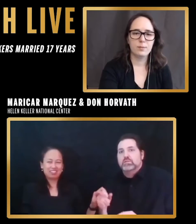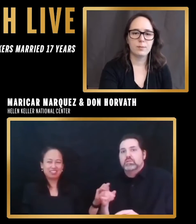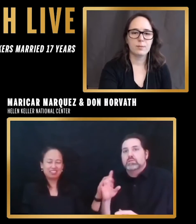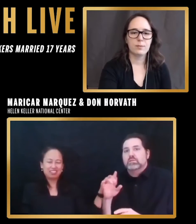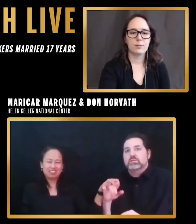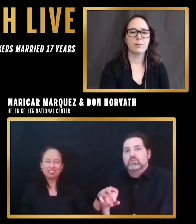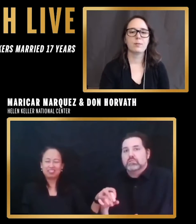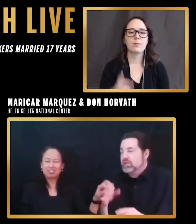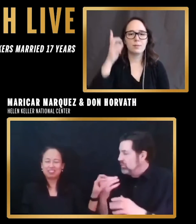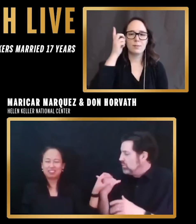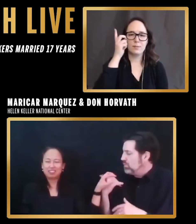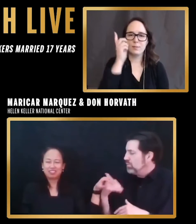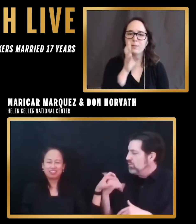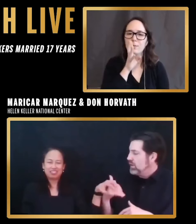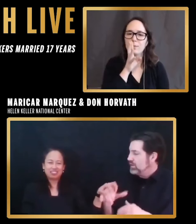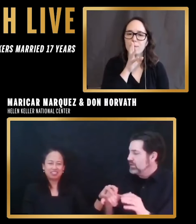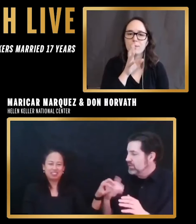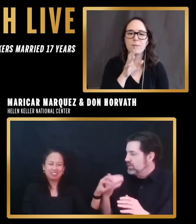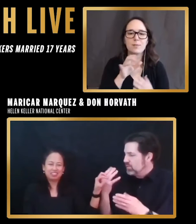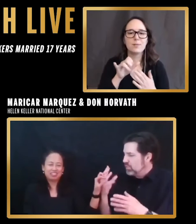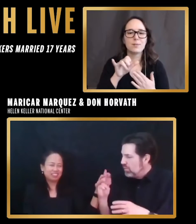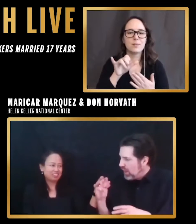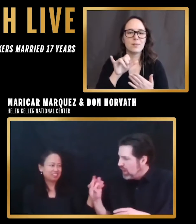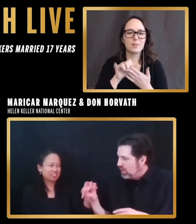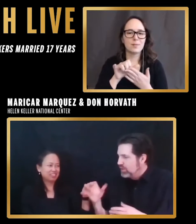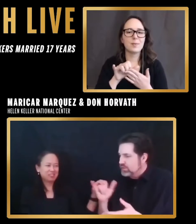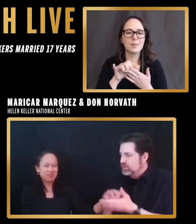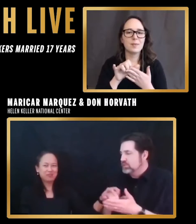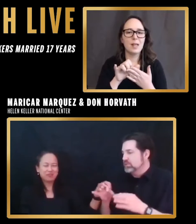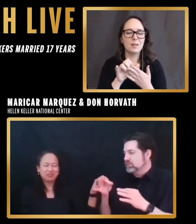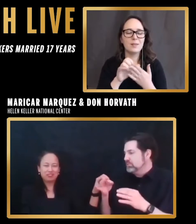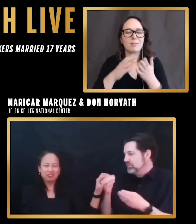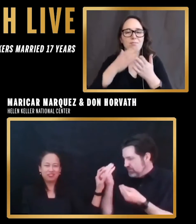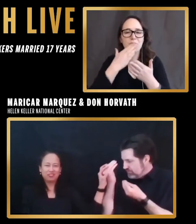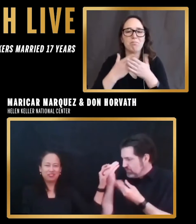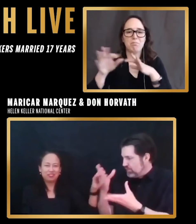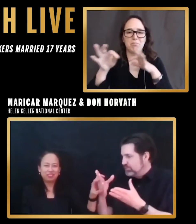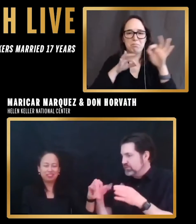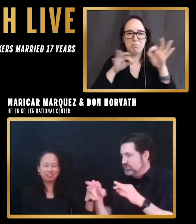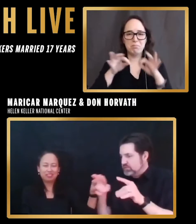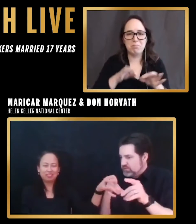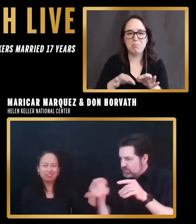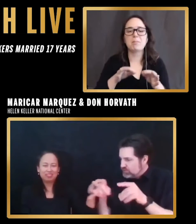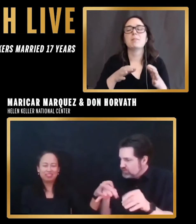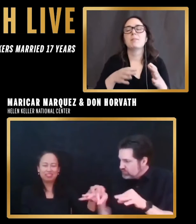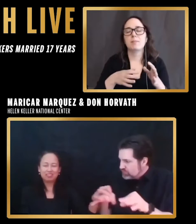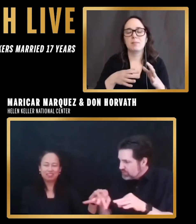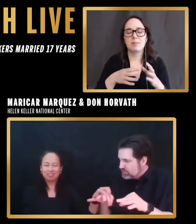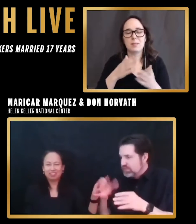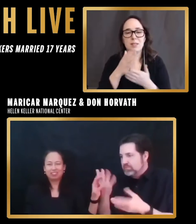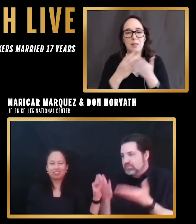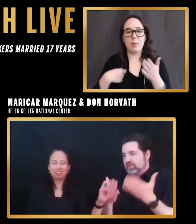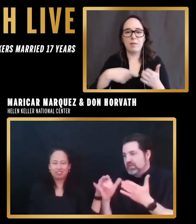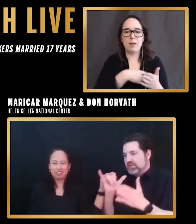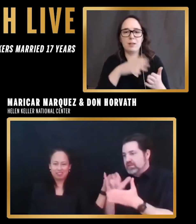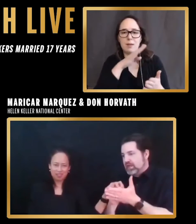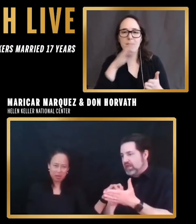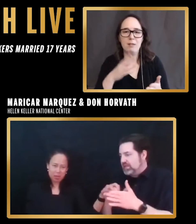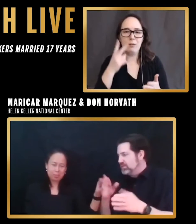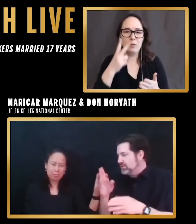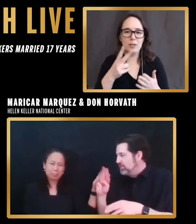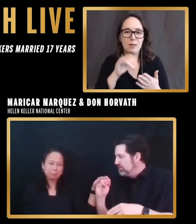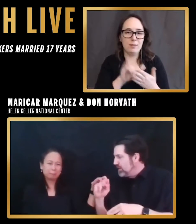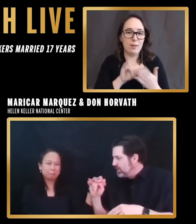Yeah, that's a really informative description there, I think, for those of us who maybe have never seen that method used